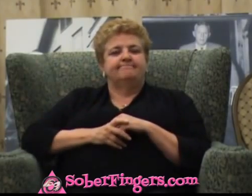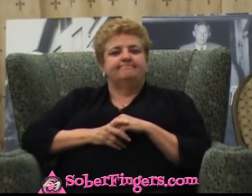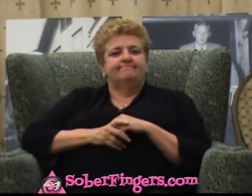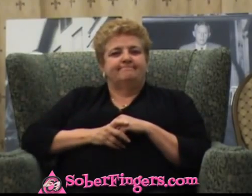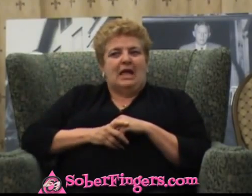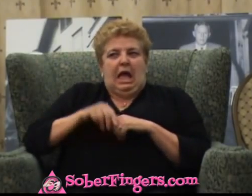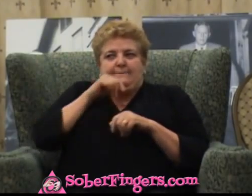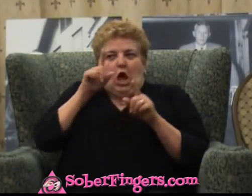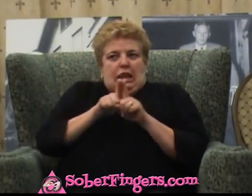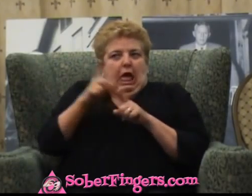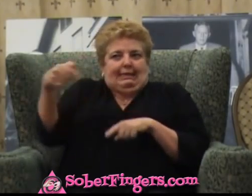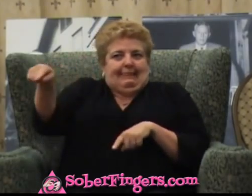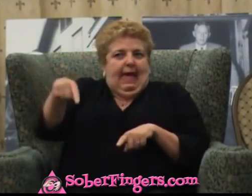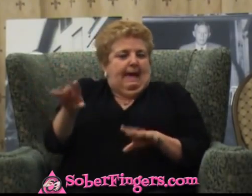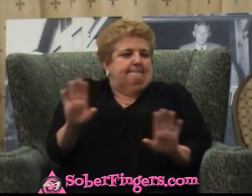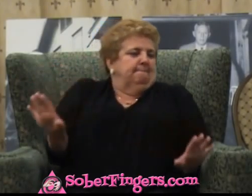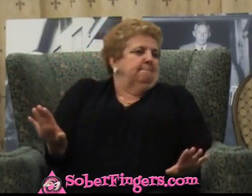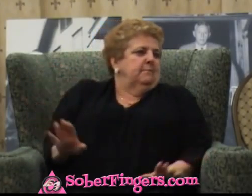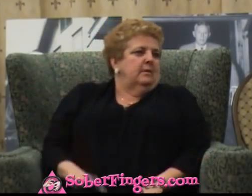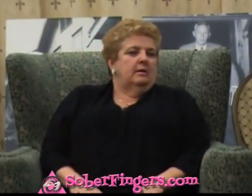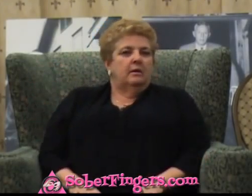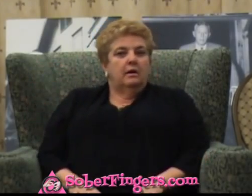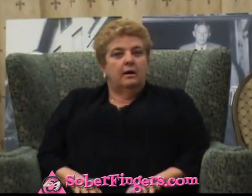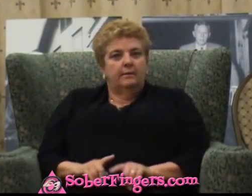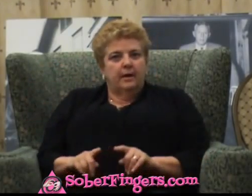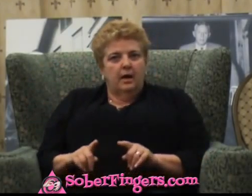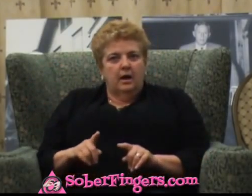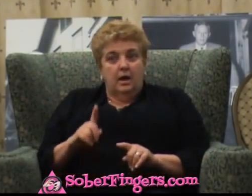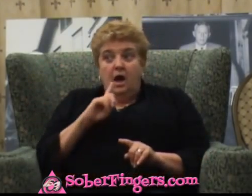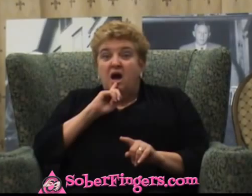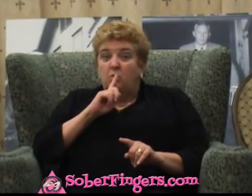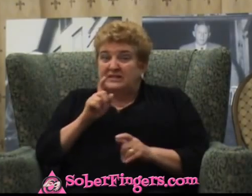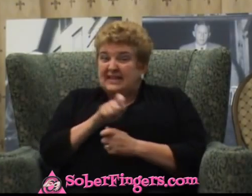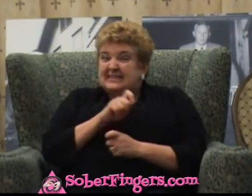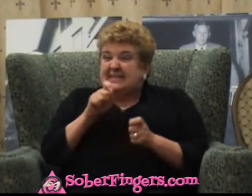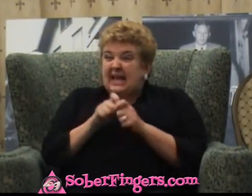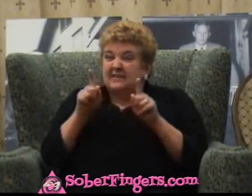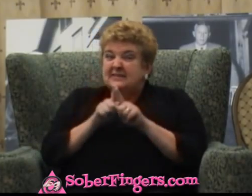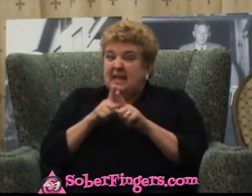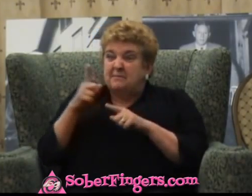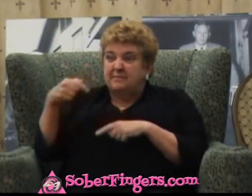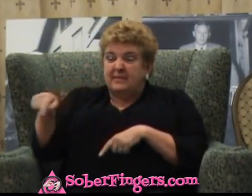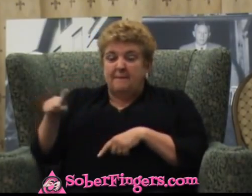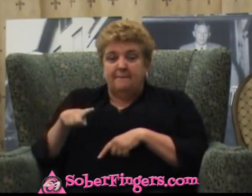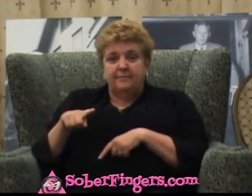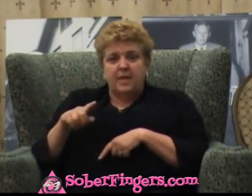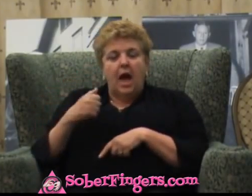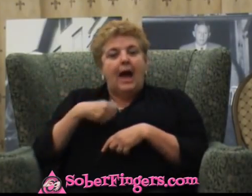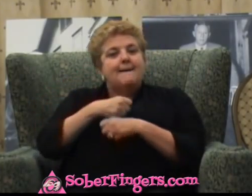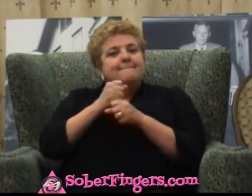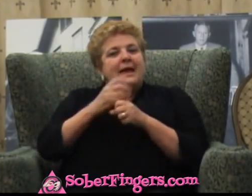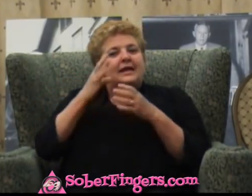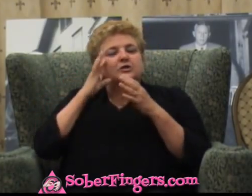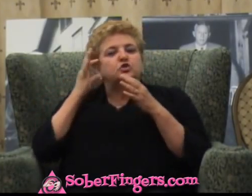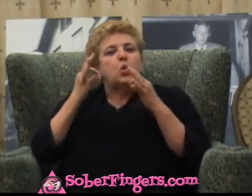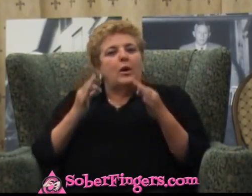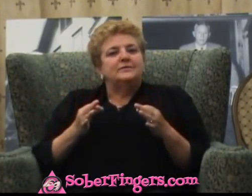them. I was exactly like them. I had made a choice that had a consequence, and all I was doing was getting my